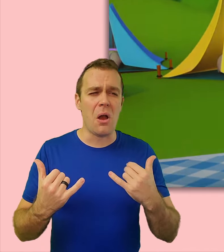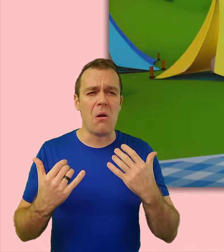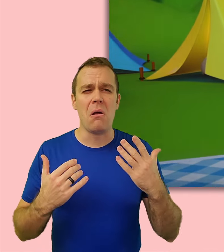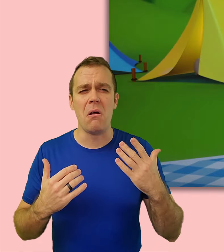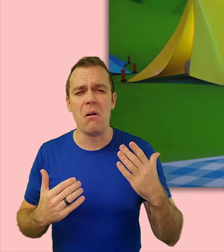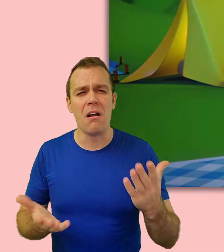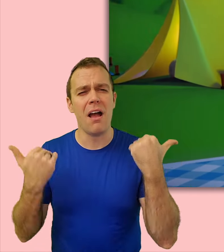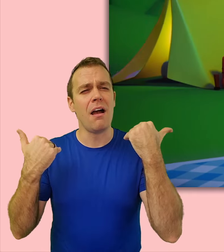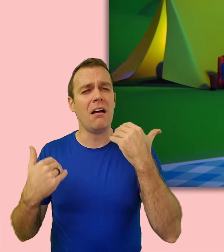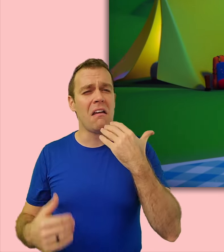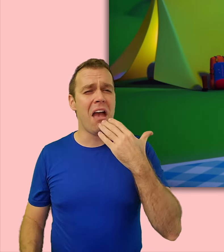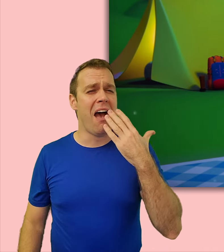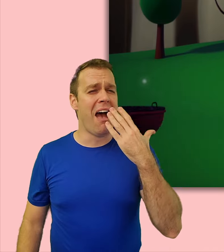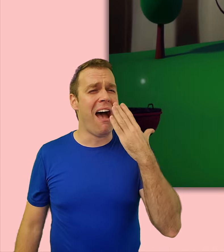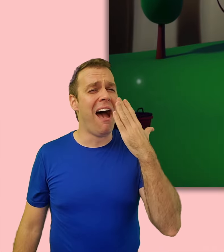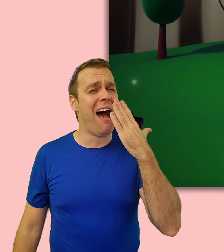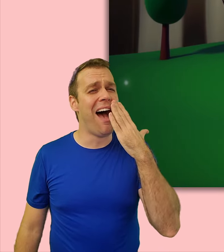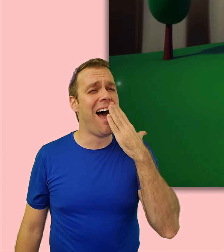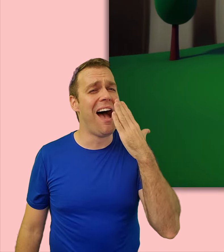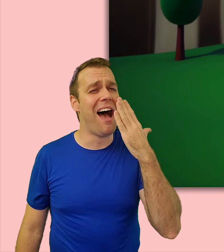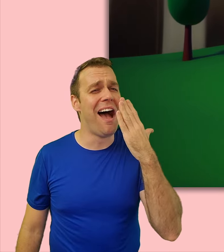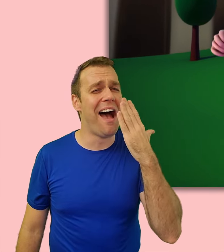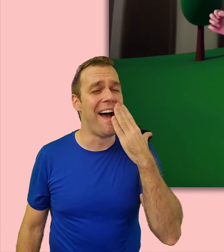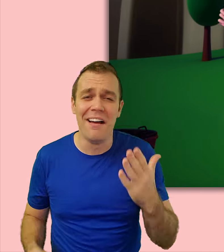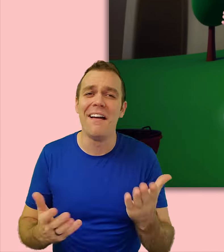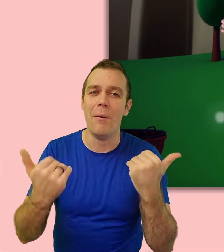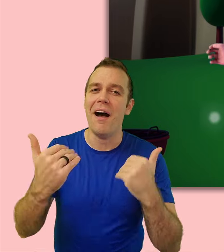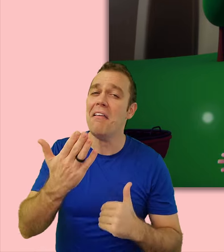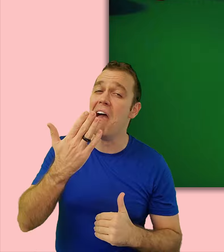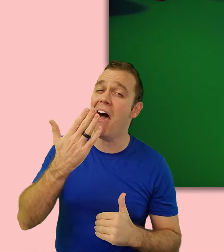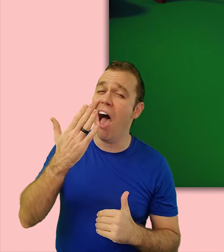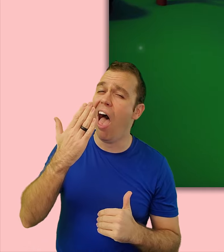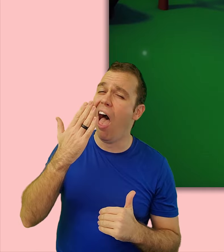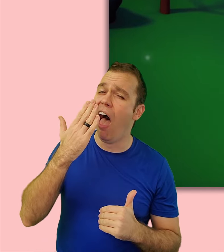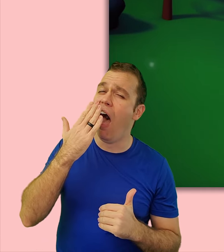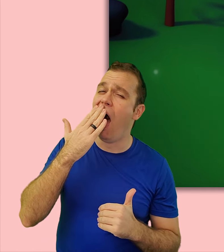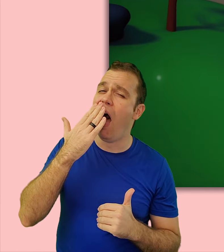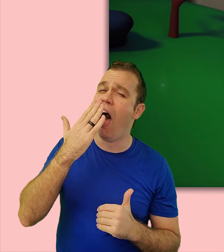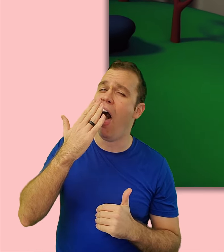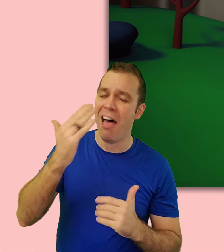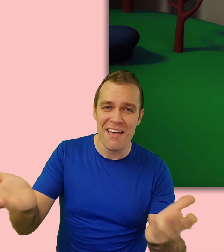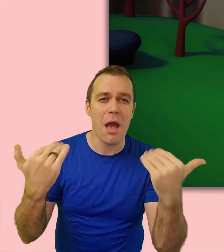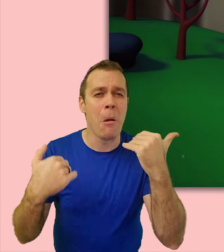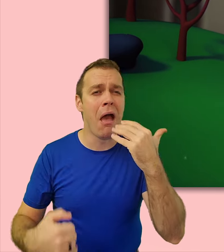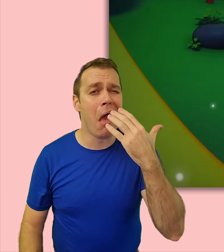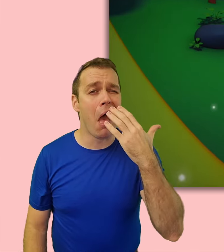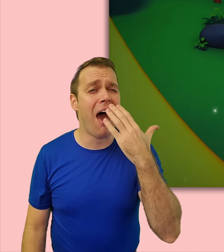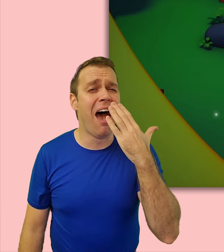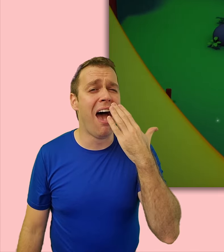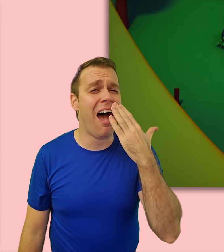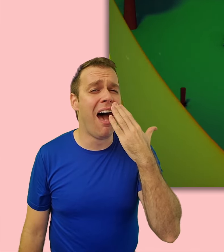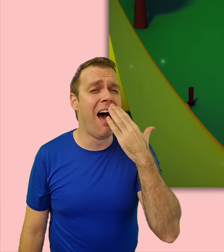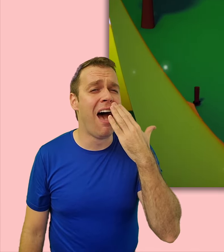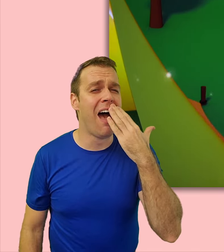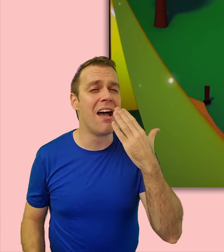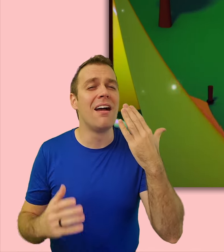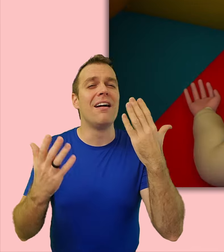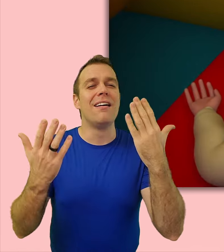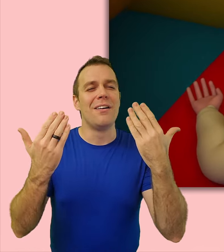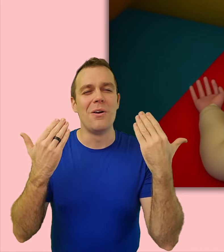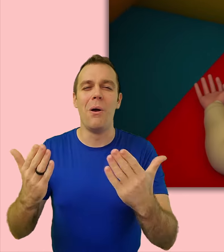Let's all yawn. Let's all yawn. Let's all yawn. Let's all